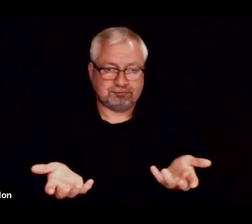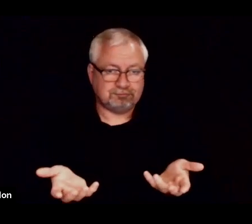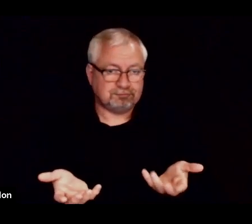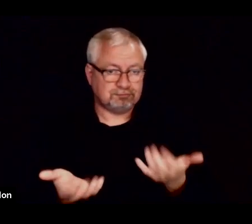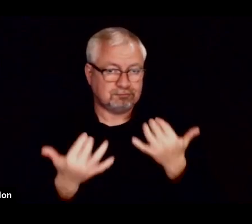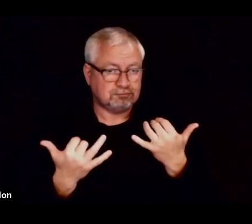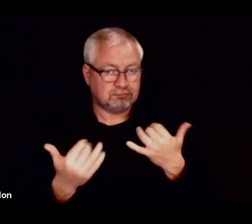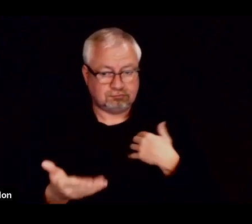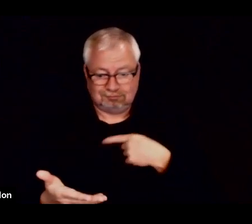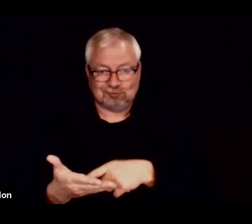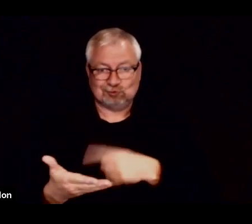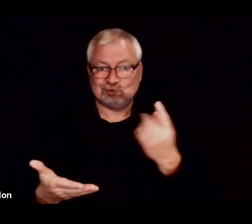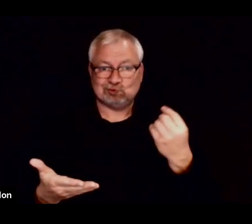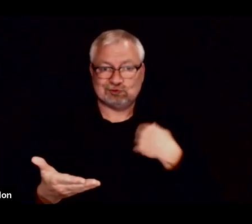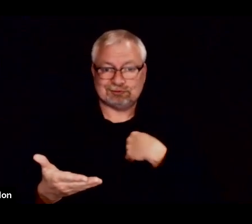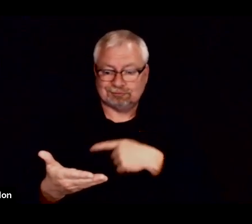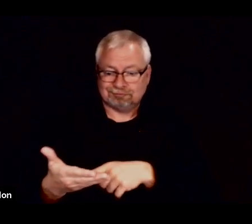predictive value